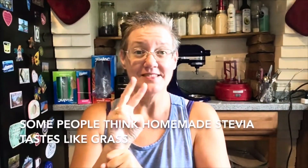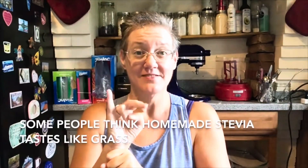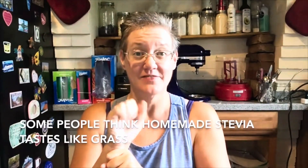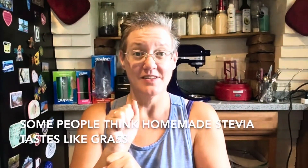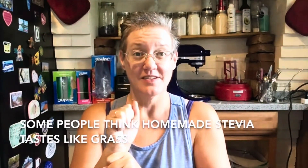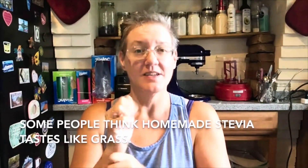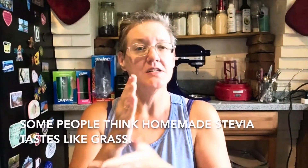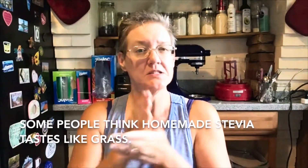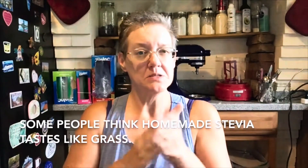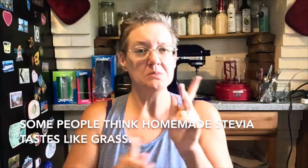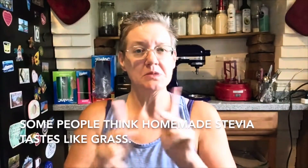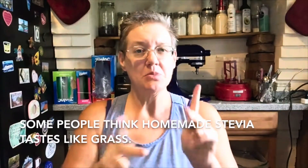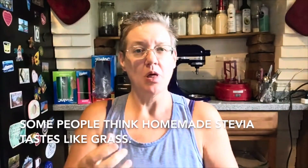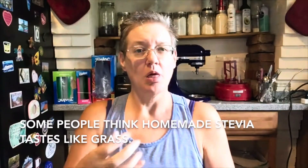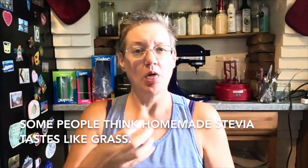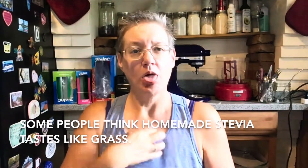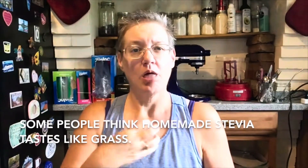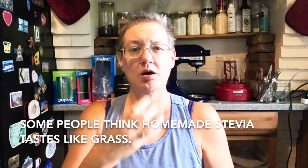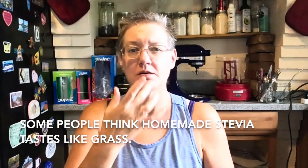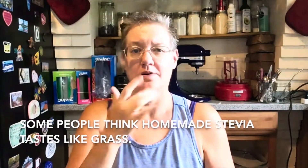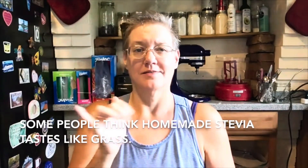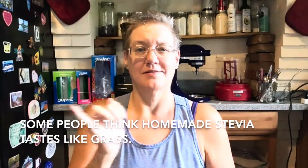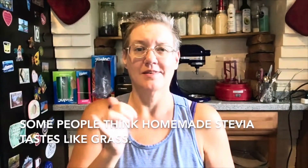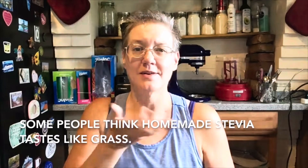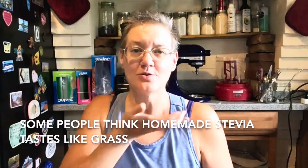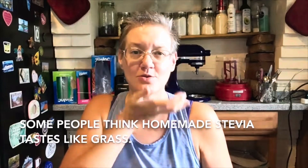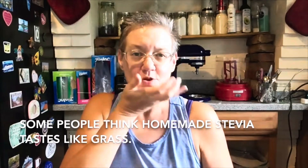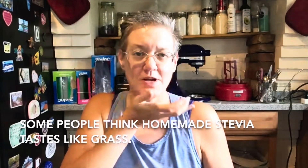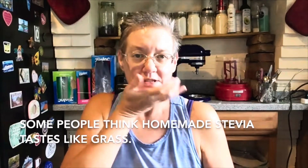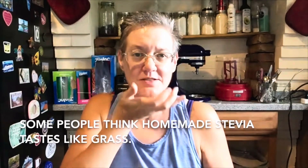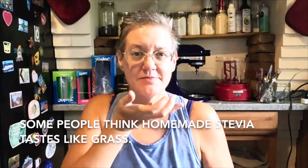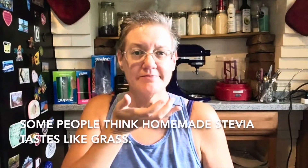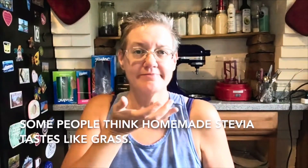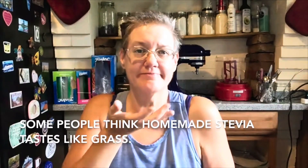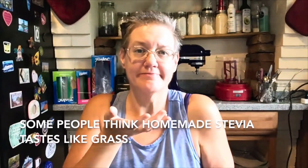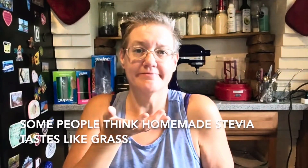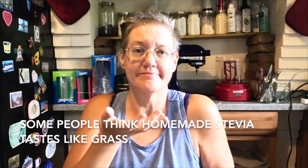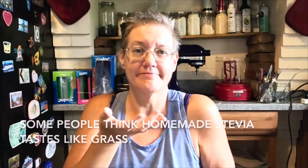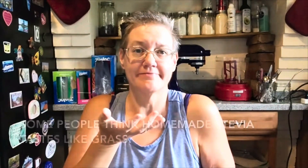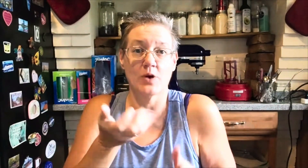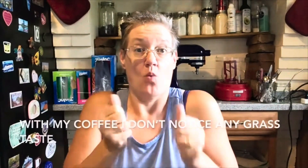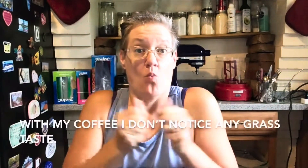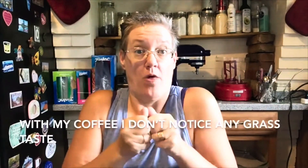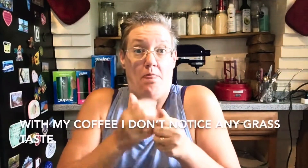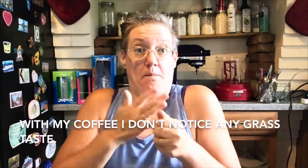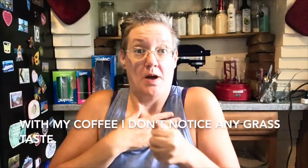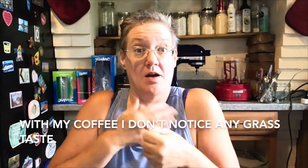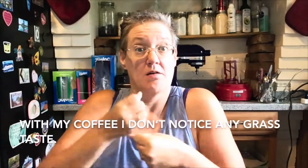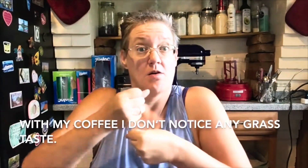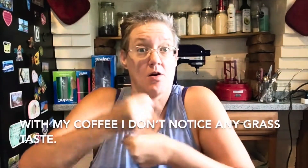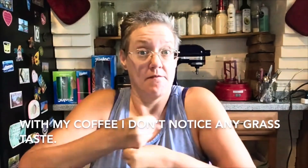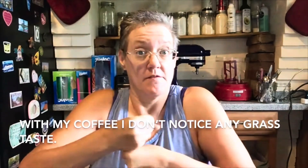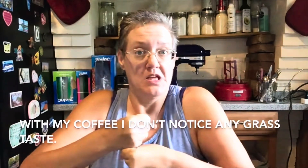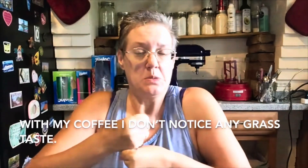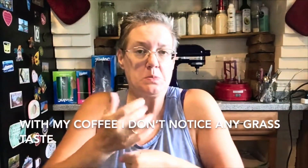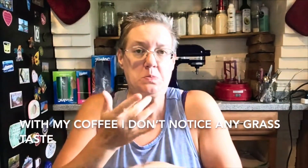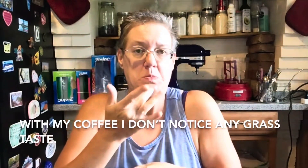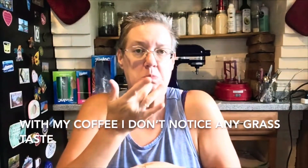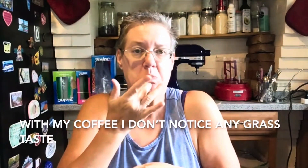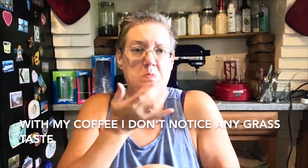Homemade stevia, some people complain that it tastes like grass. Now, with my coffee, I don't have